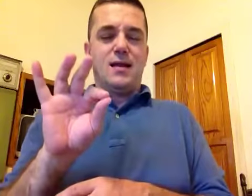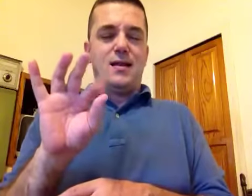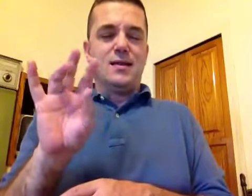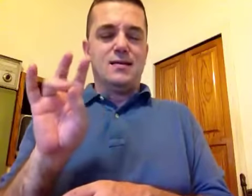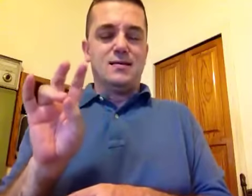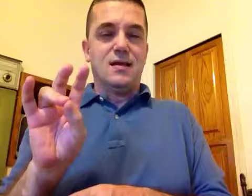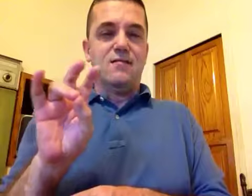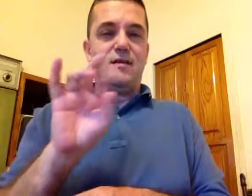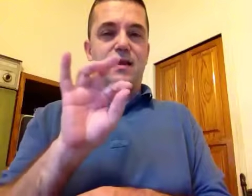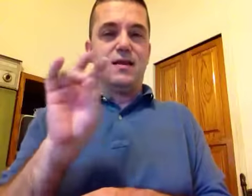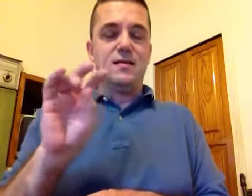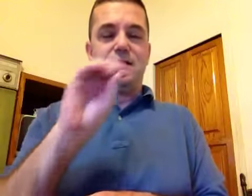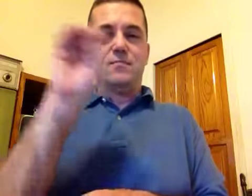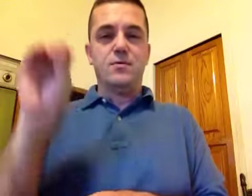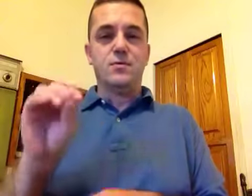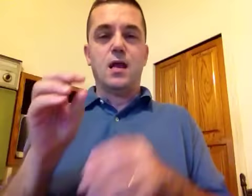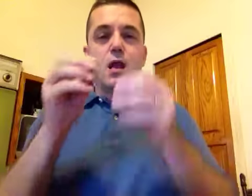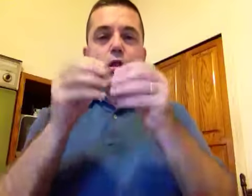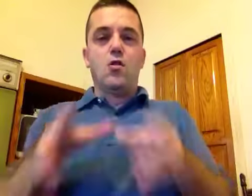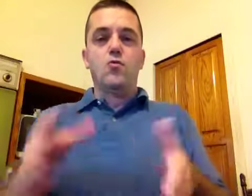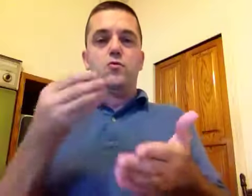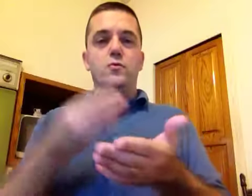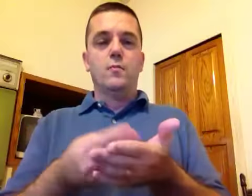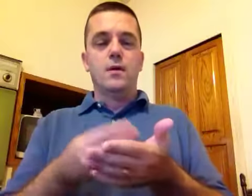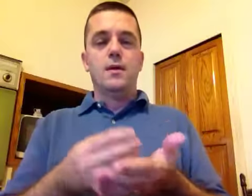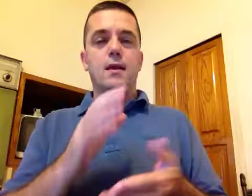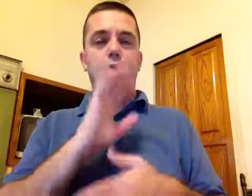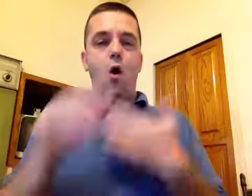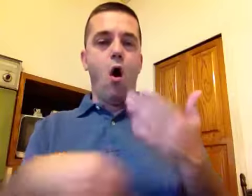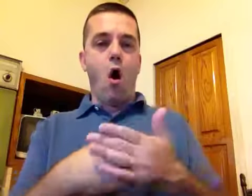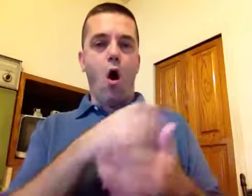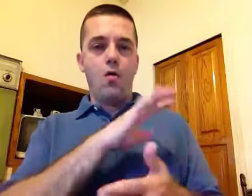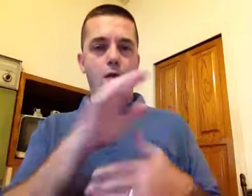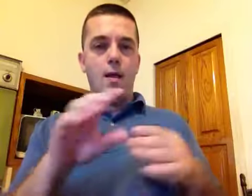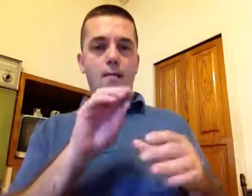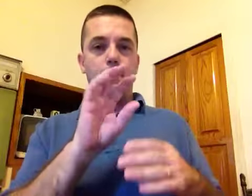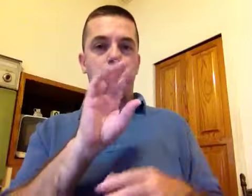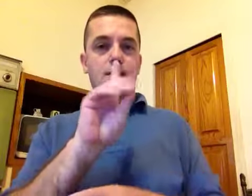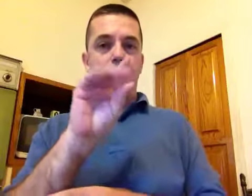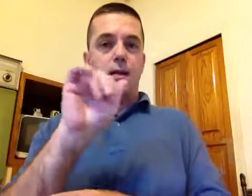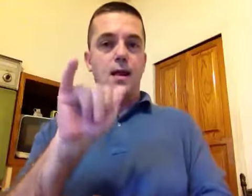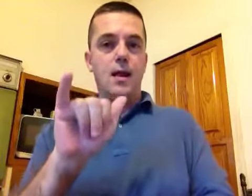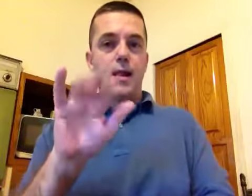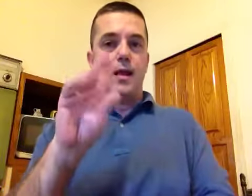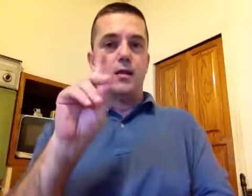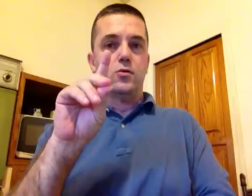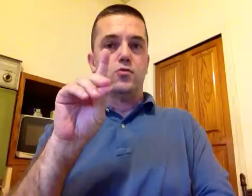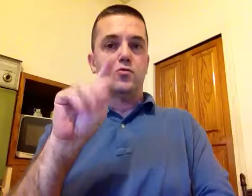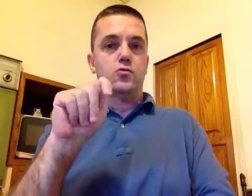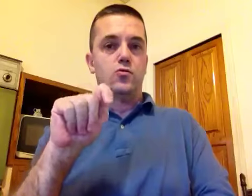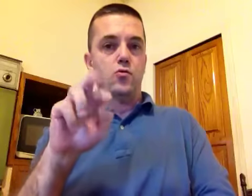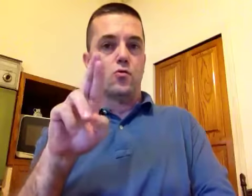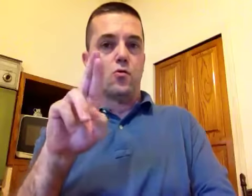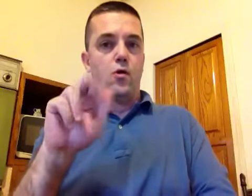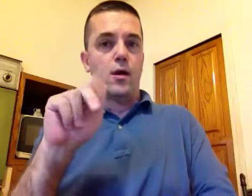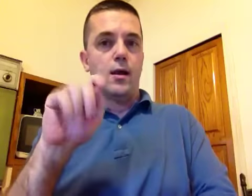dumb idea. You are not going to make money. You are going to lose money. But it takes a certain amount of arrogance to even